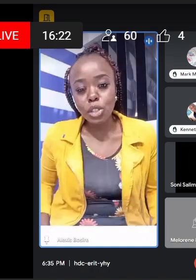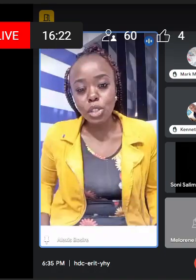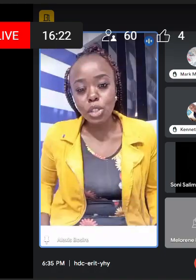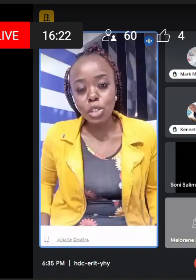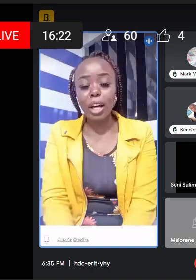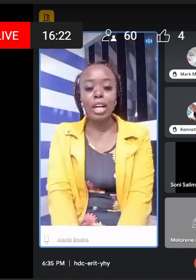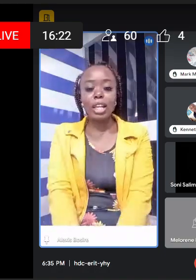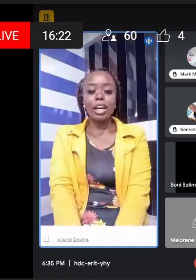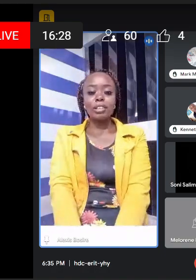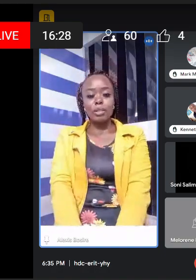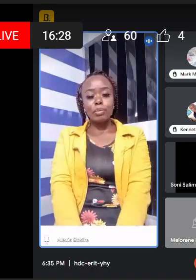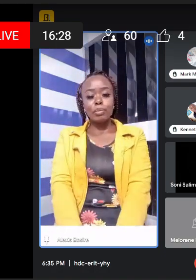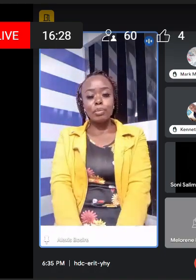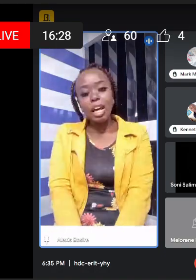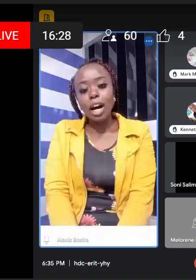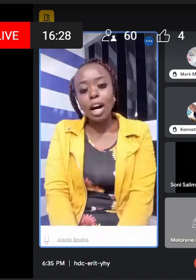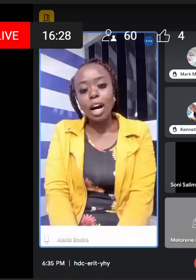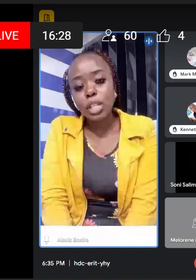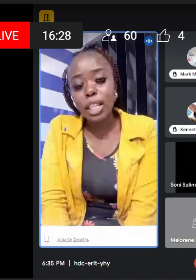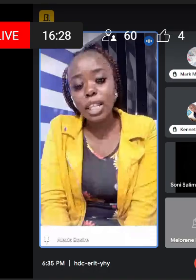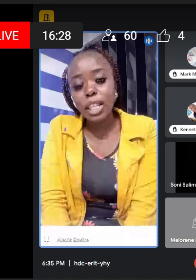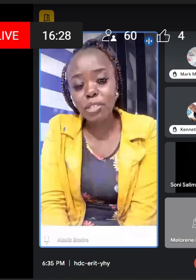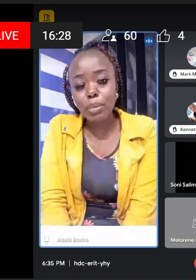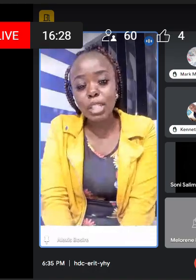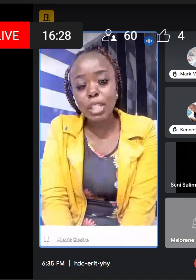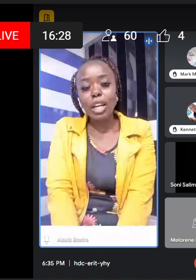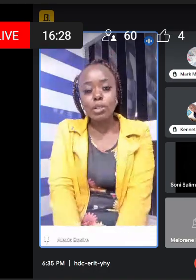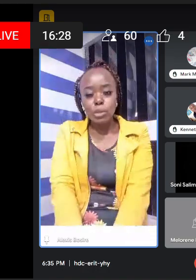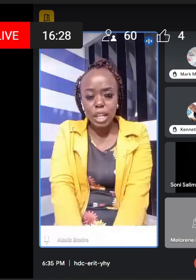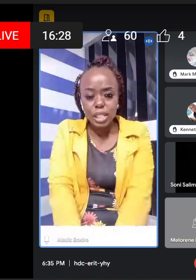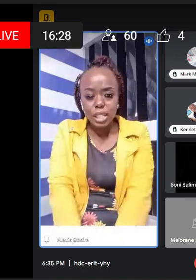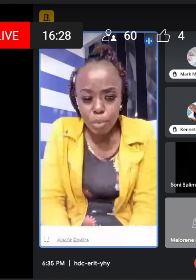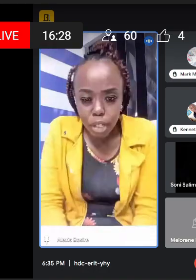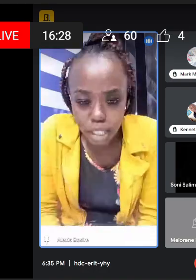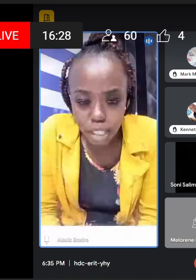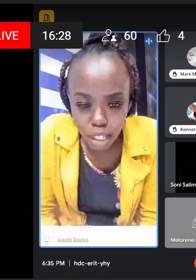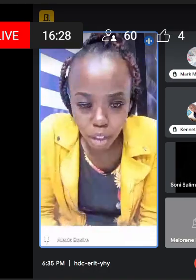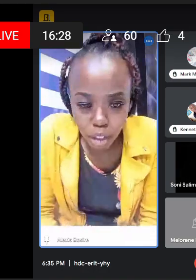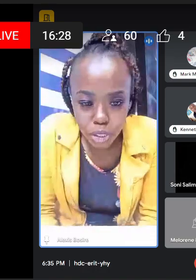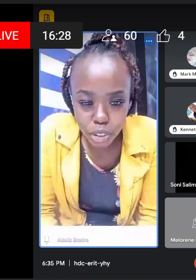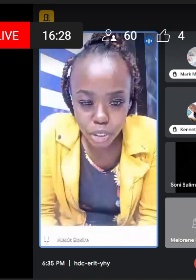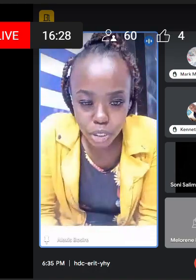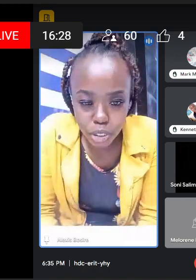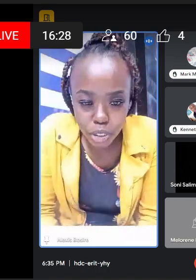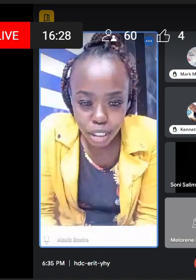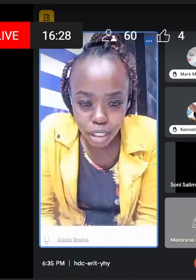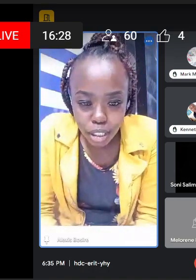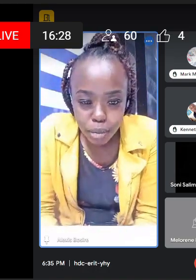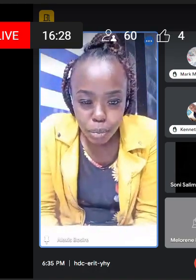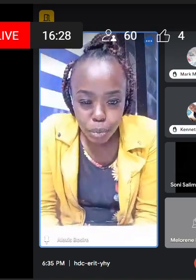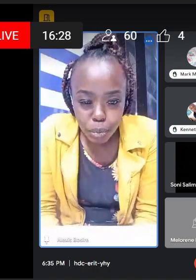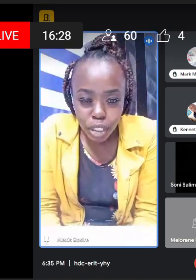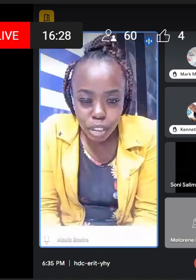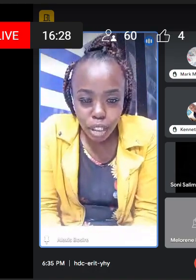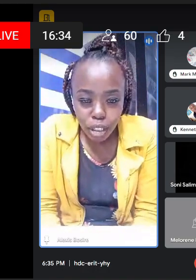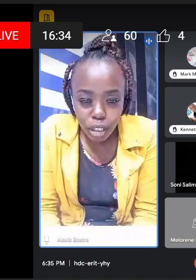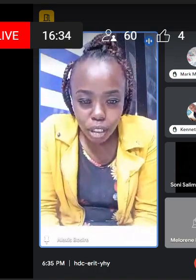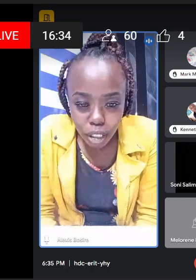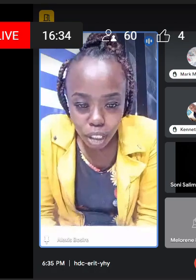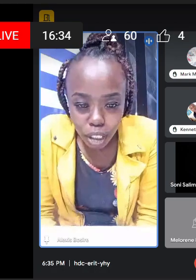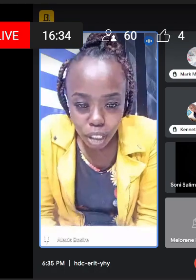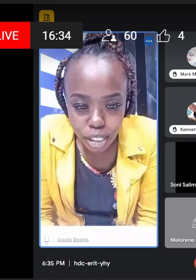So those are the alphabets. How to sign the alphabets A to Z. Someone is asking a question.